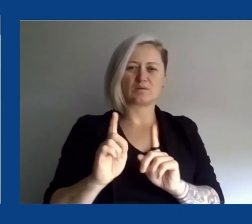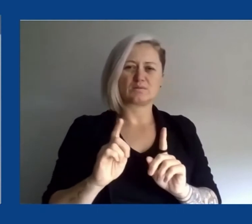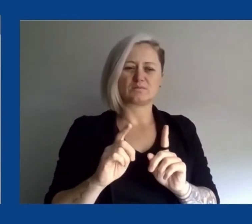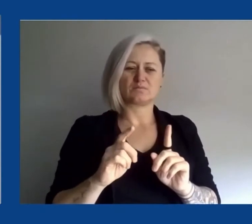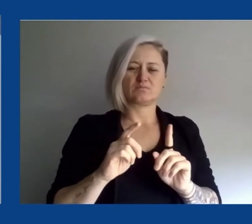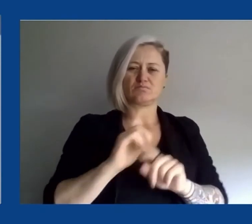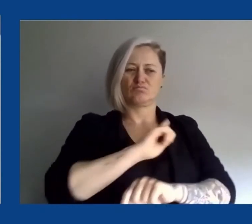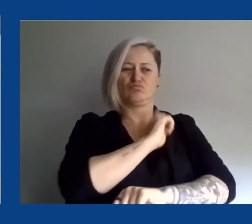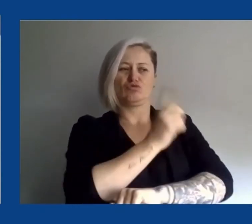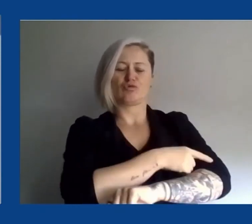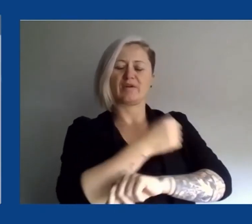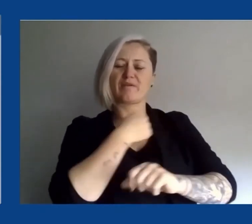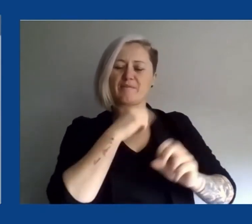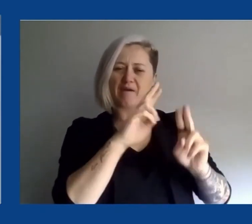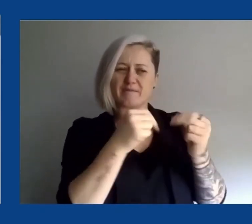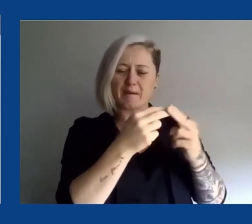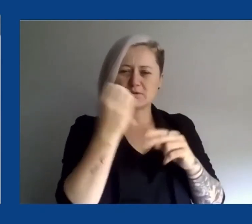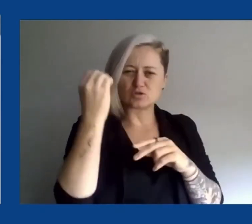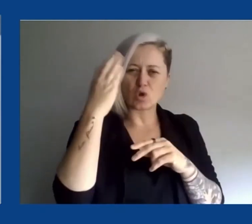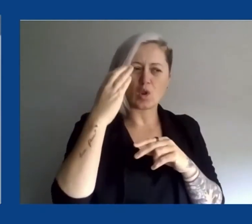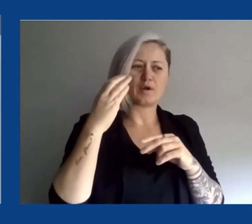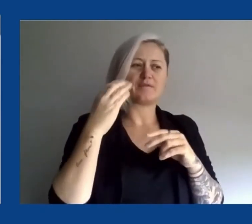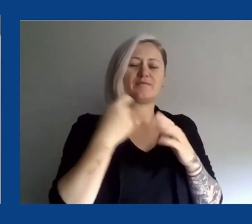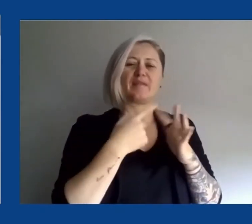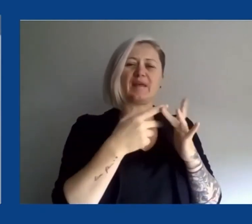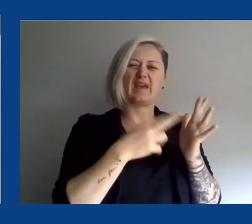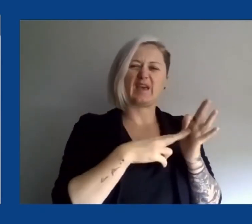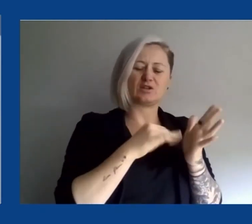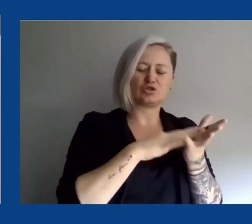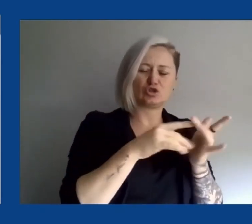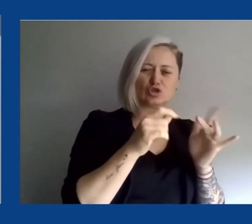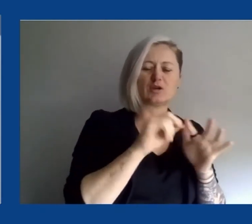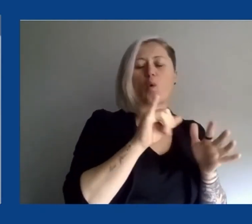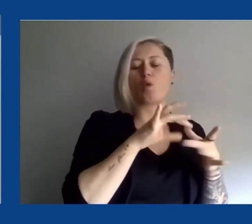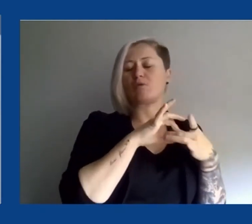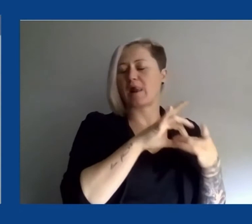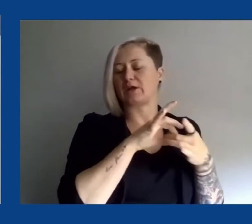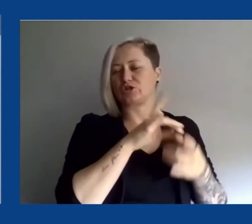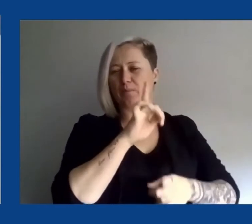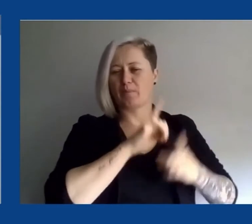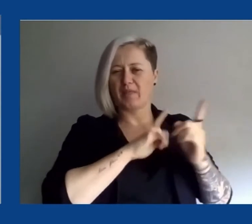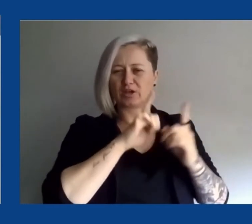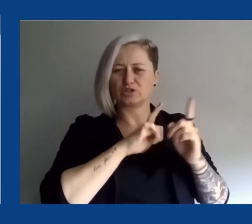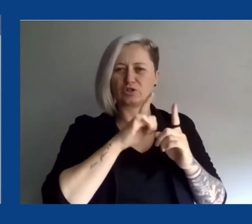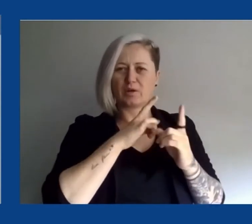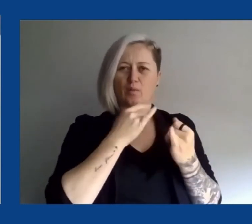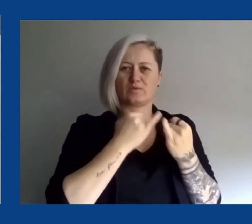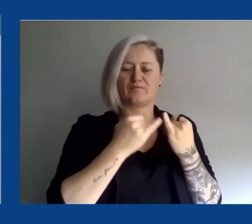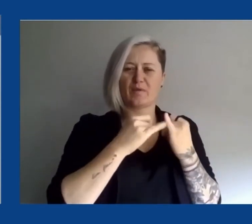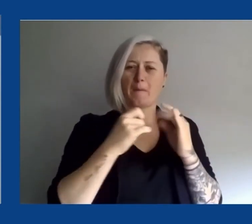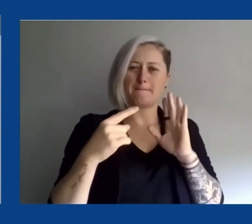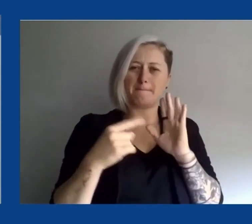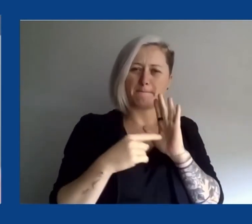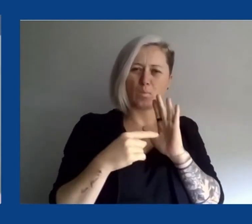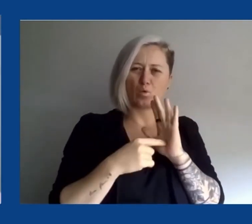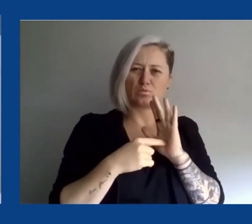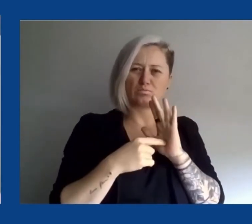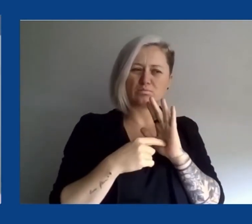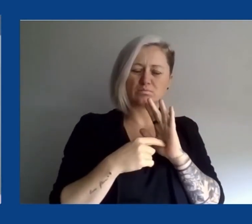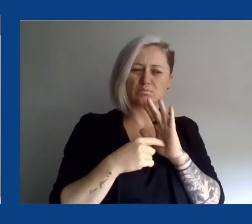family's knowledge, the kinship or the relationship with each other was very important to